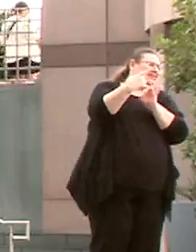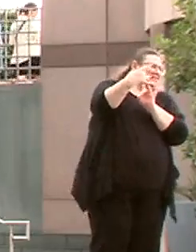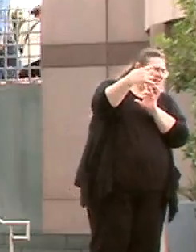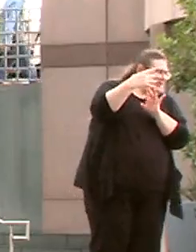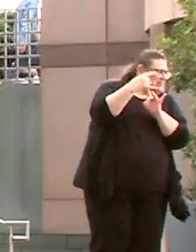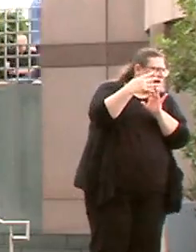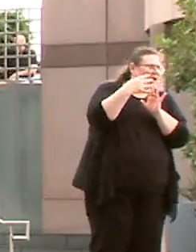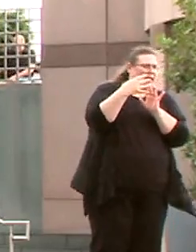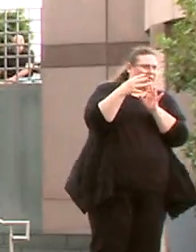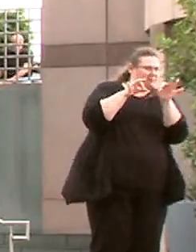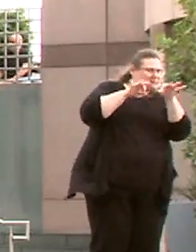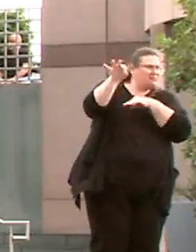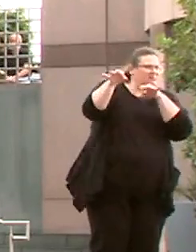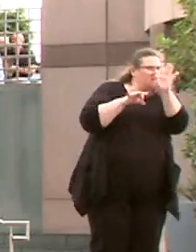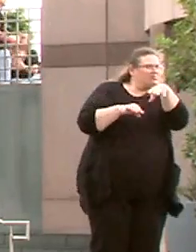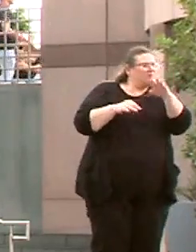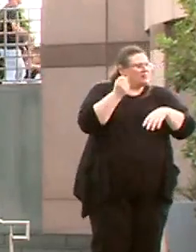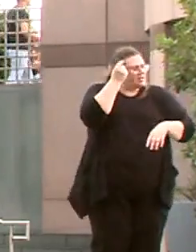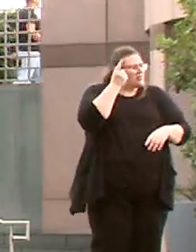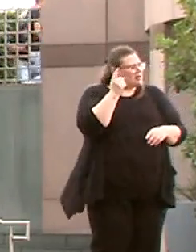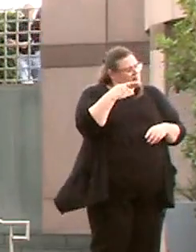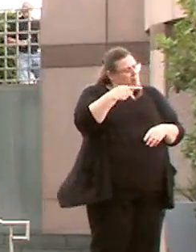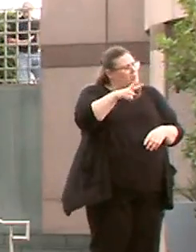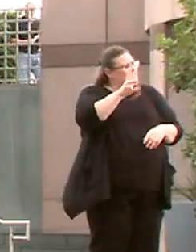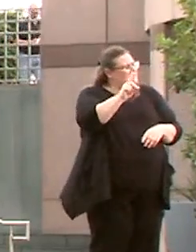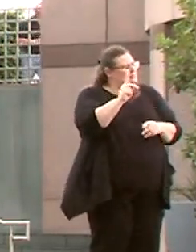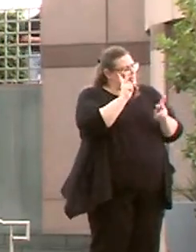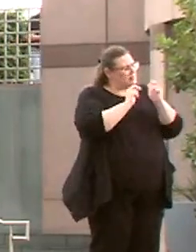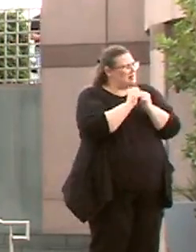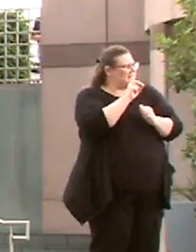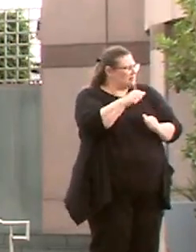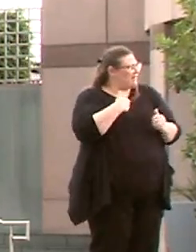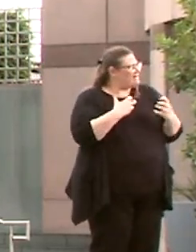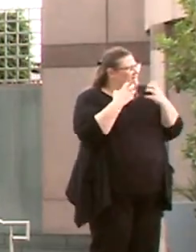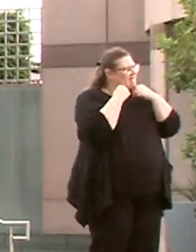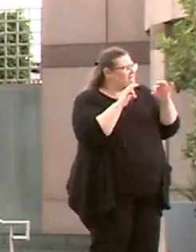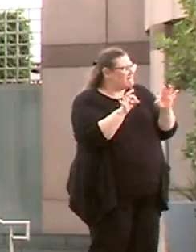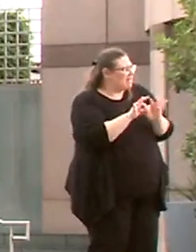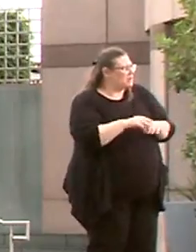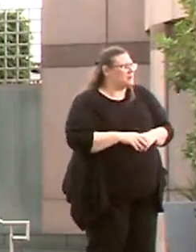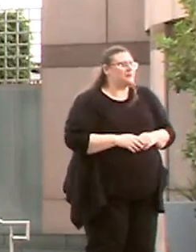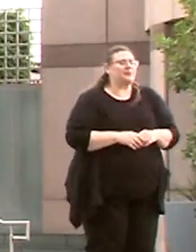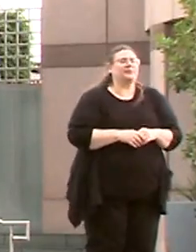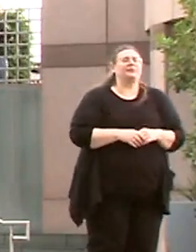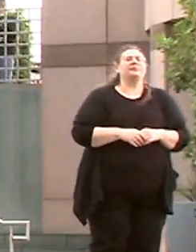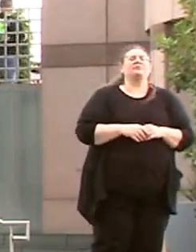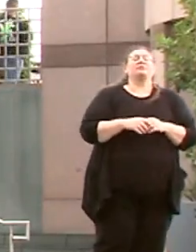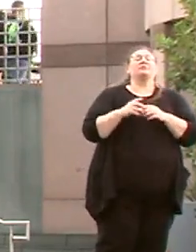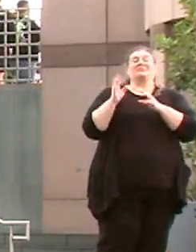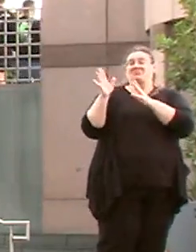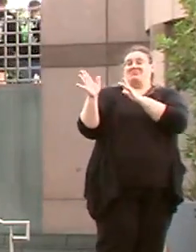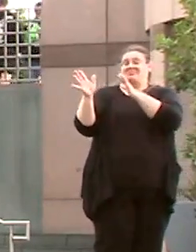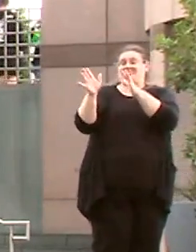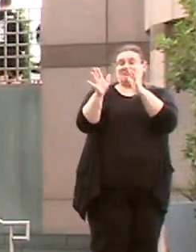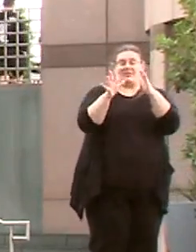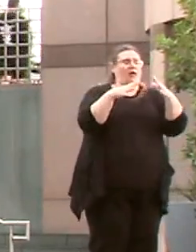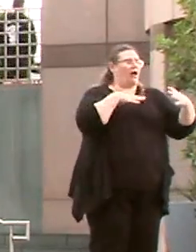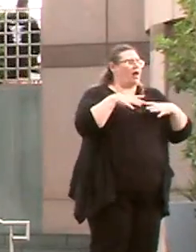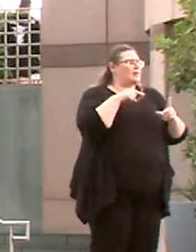understanding the value of people with disabilities. So when I get to Hollywood, though, there's